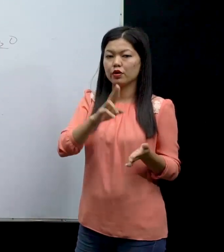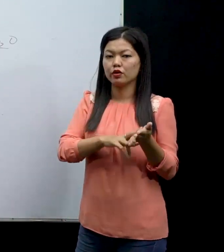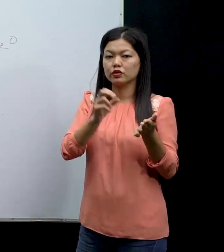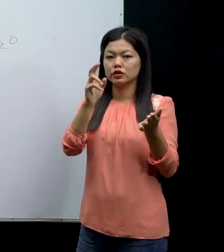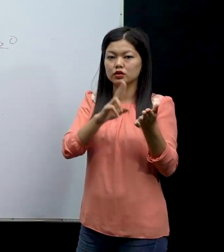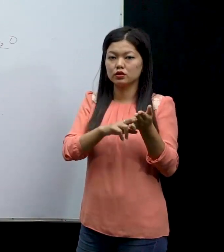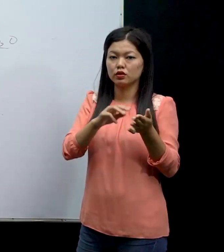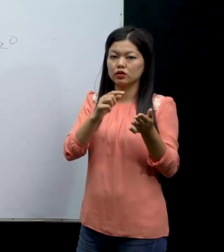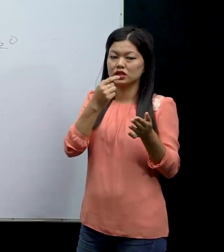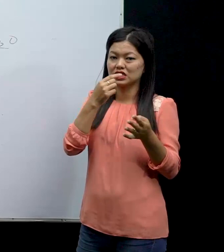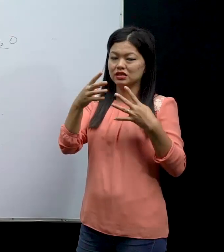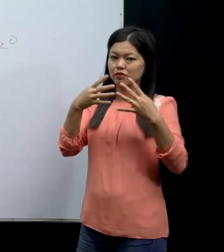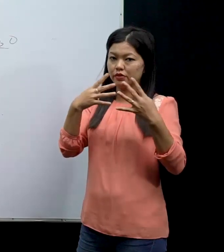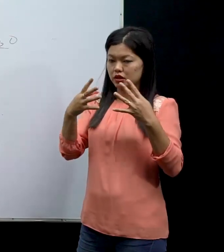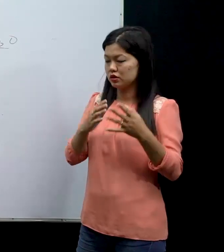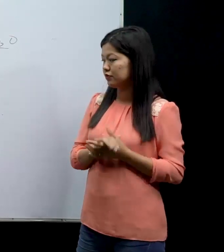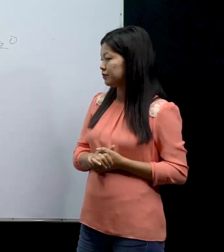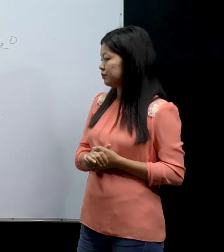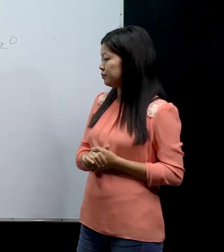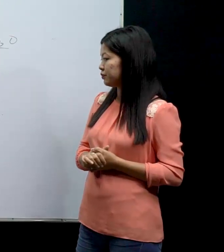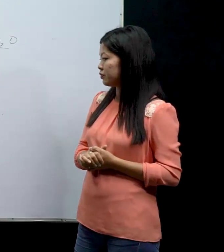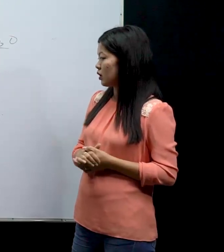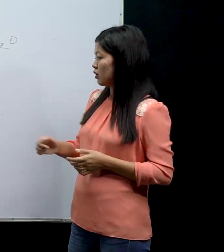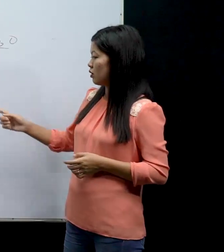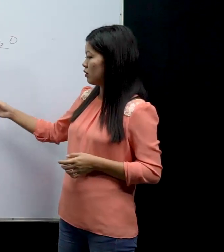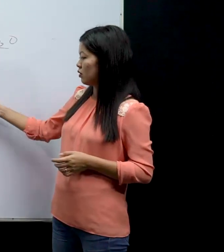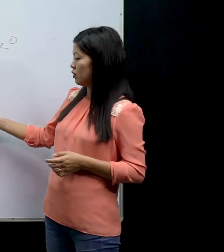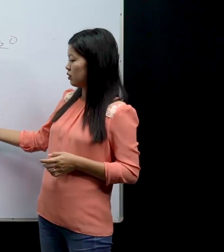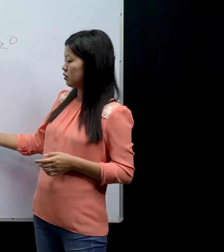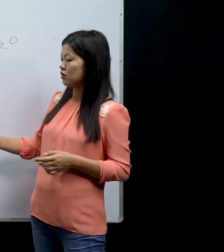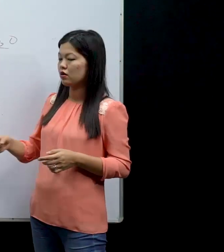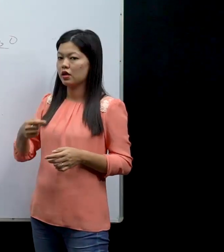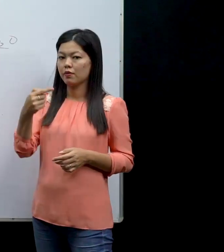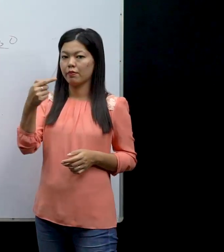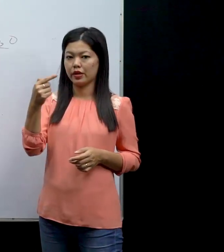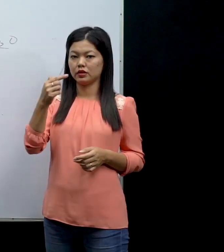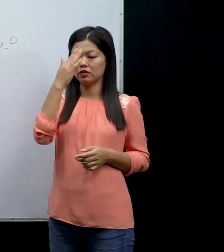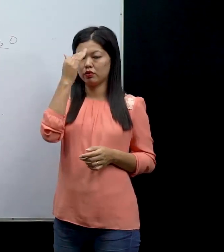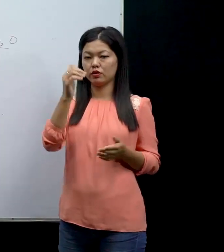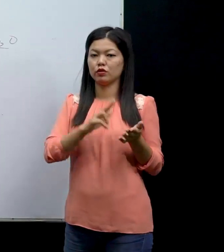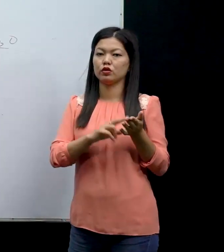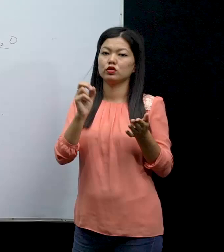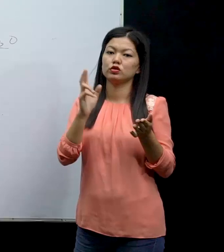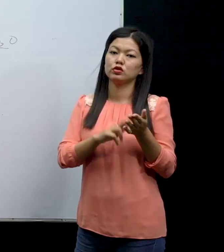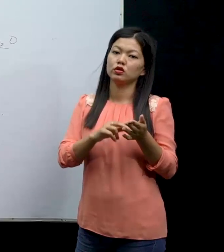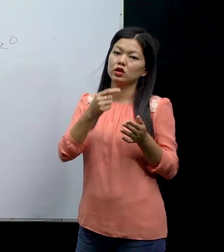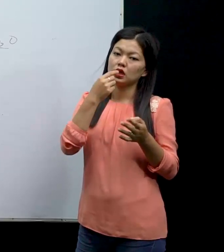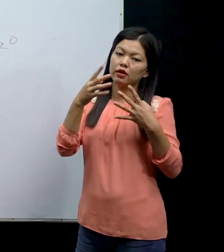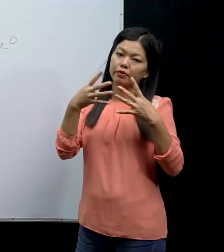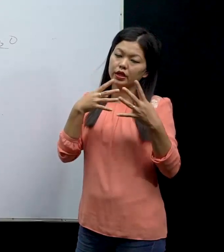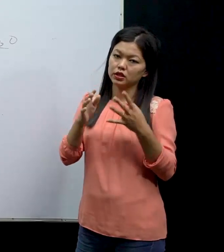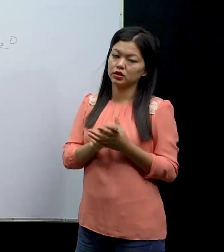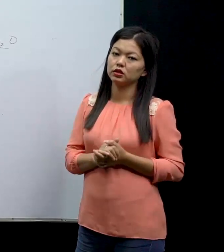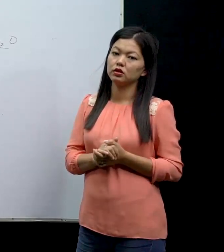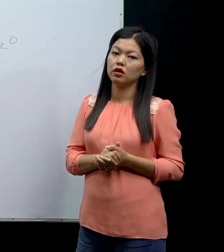ion. And for chlorine, we have one negatively charged ion, right? So that is an ion. And for